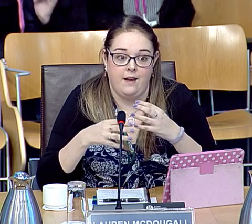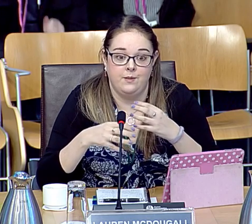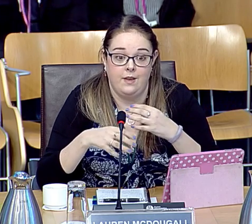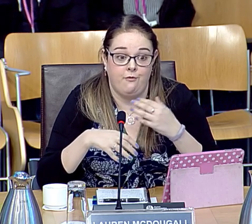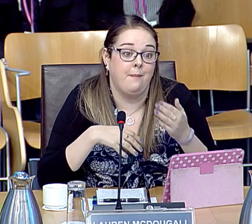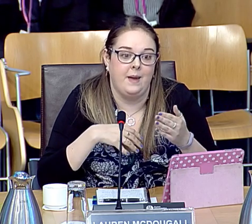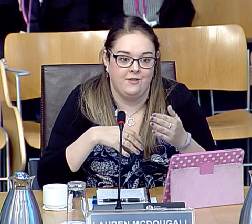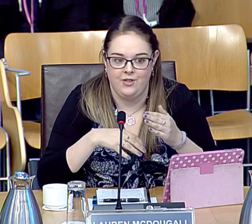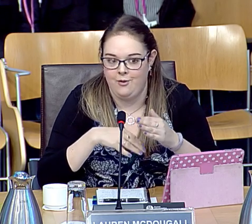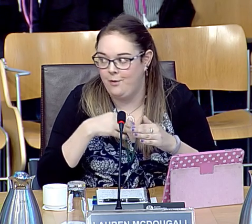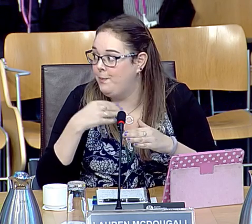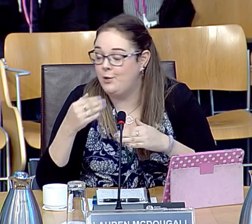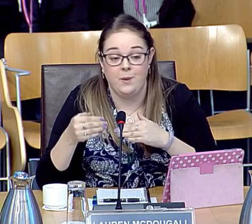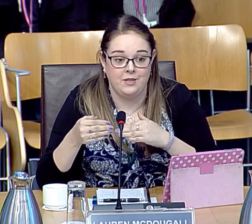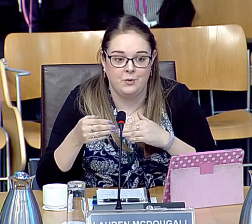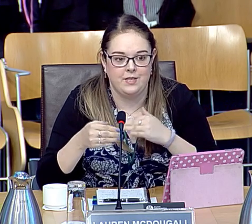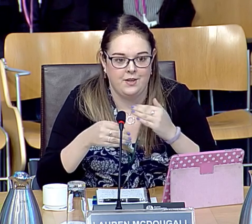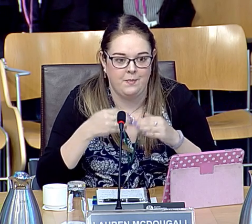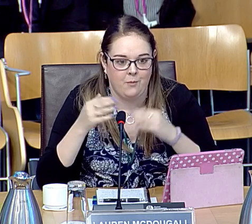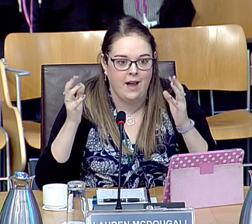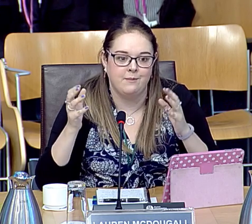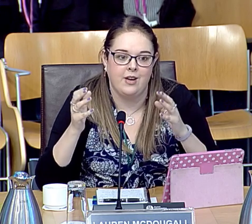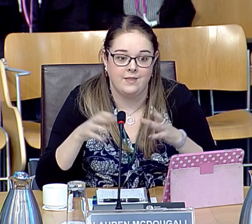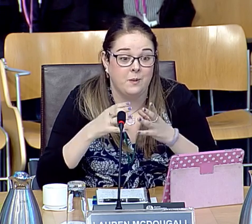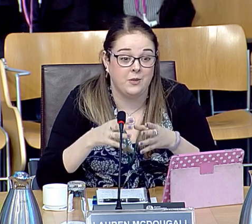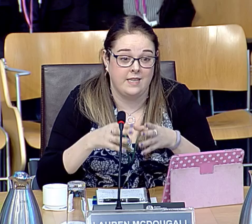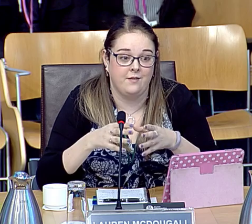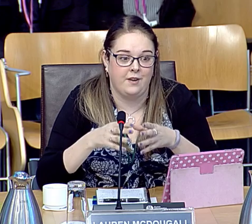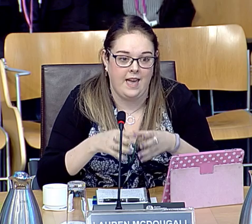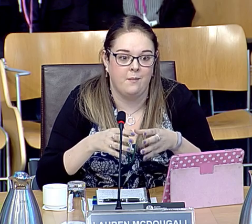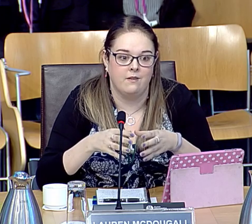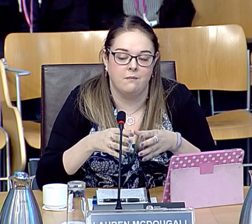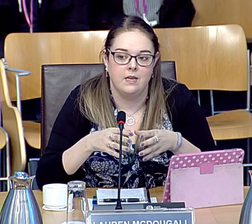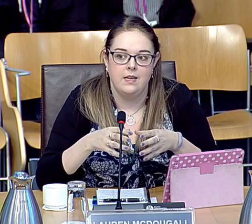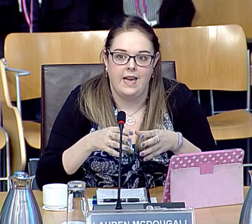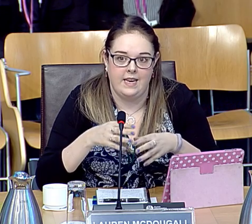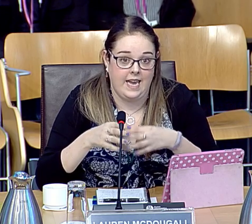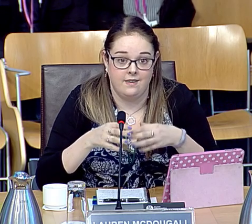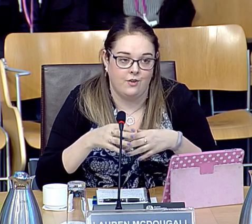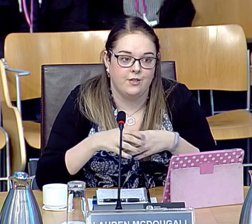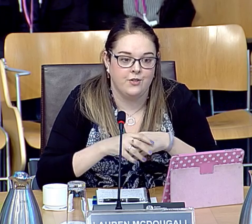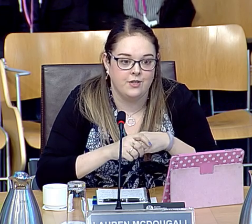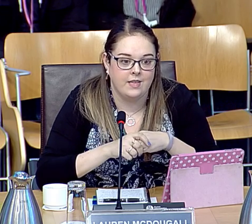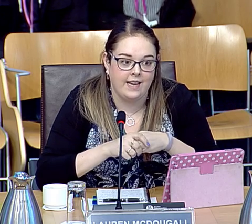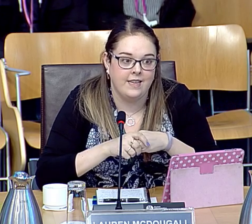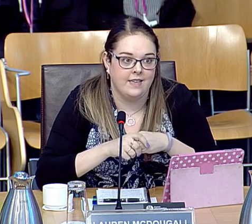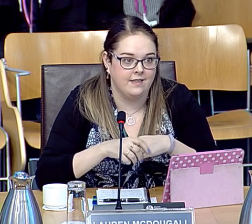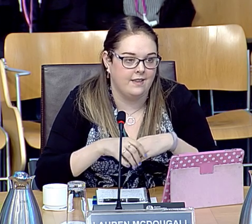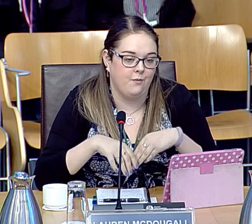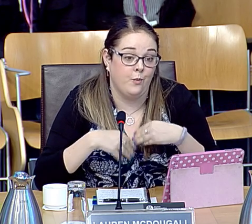perhaps ramp entry or push button doors. They're a bit more abstract and people tend to forget about them. And again, it's not until students highlight this once